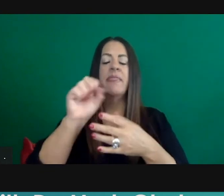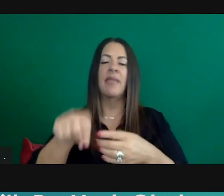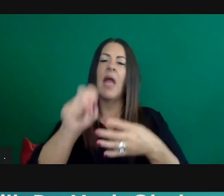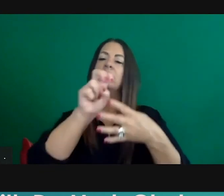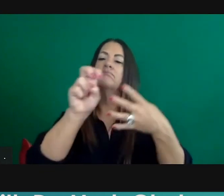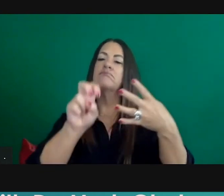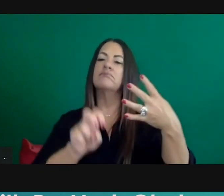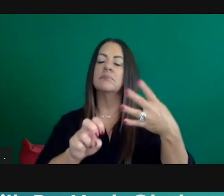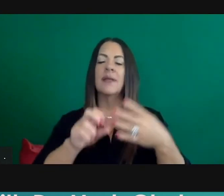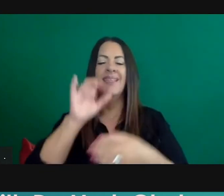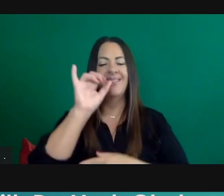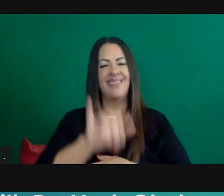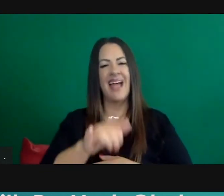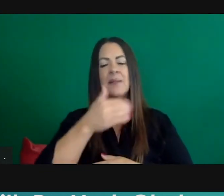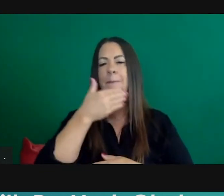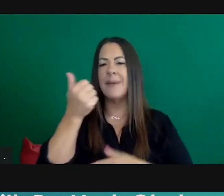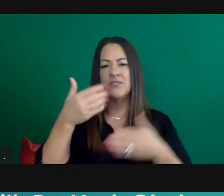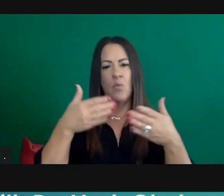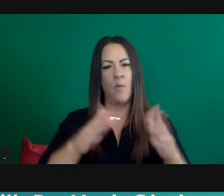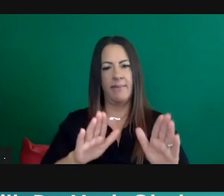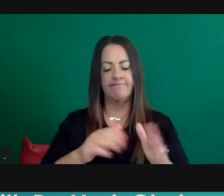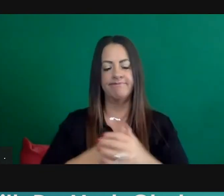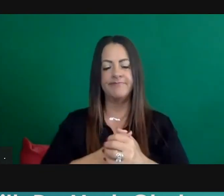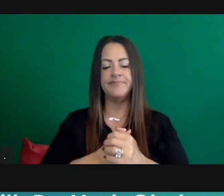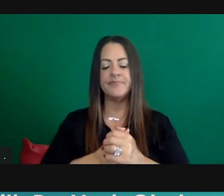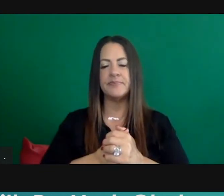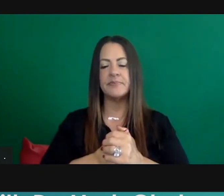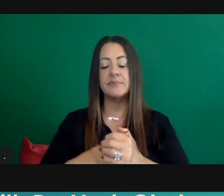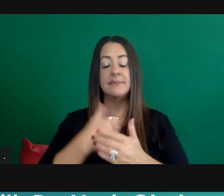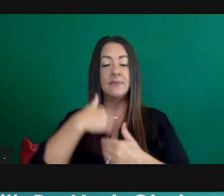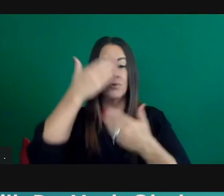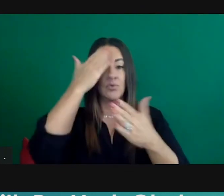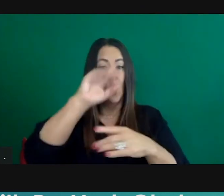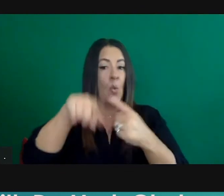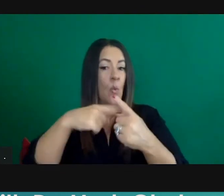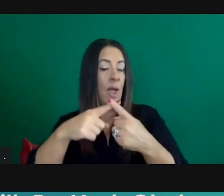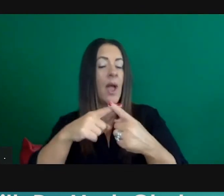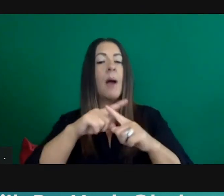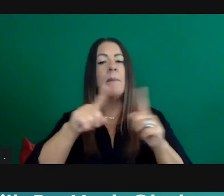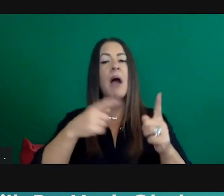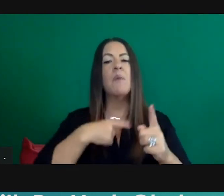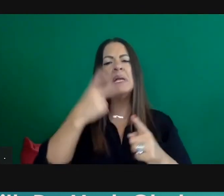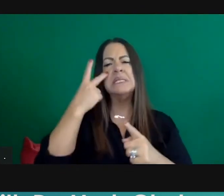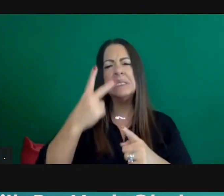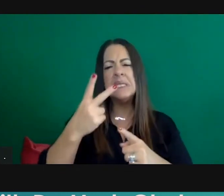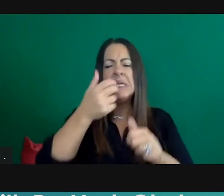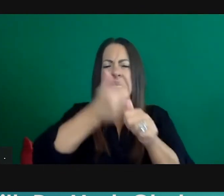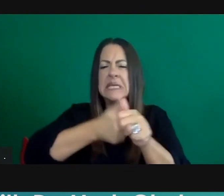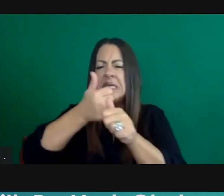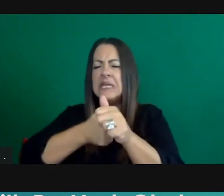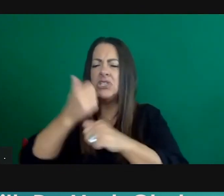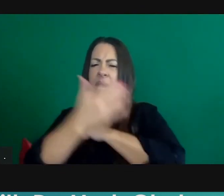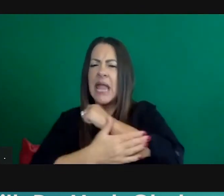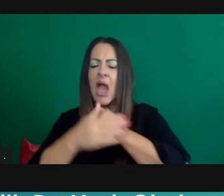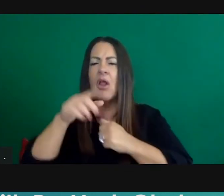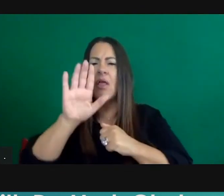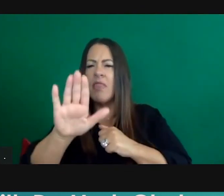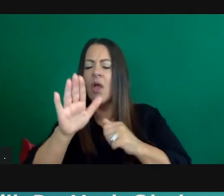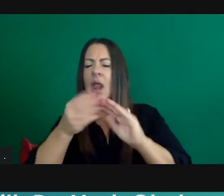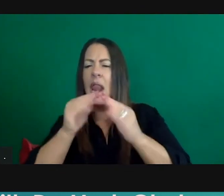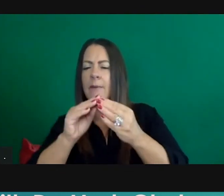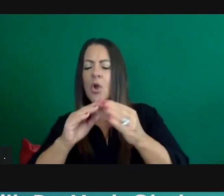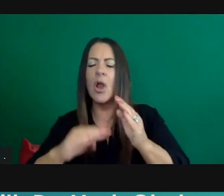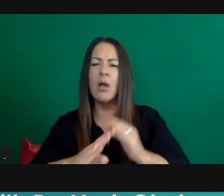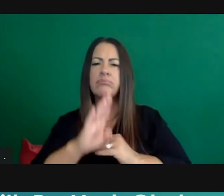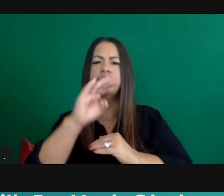carries us through. We don't know when, but certainly as we see the ups and downs of transmission, we should expect a